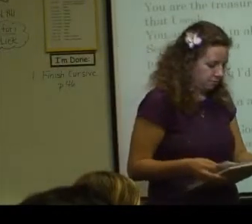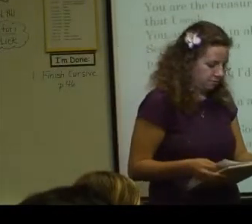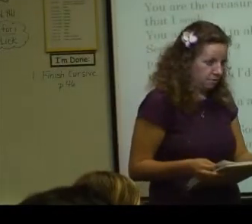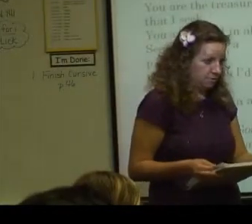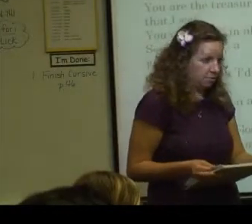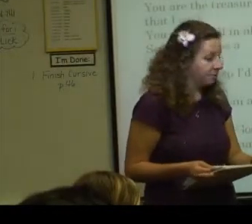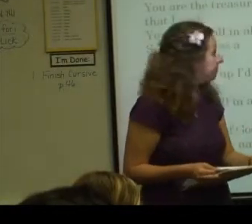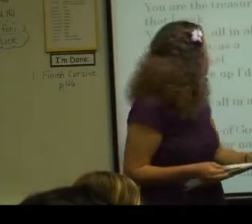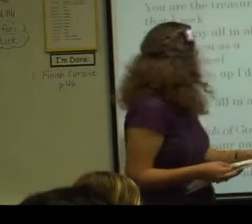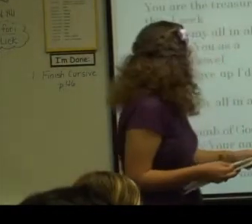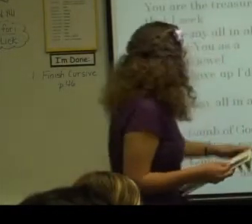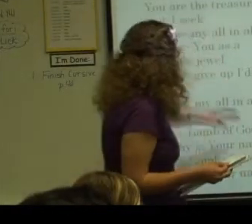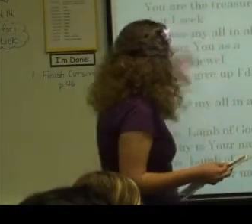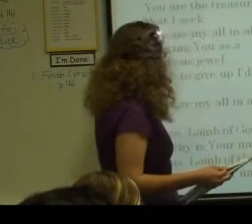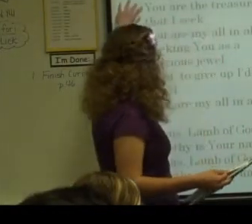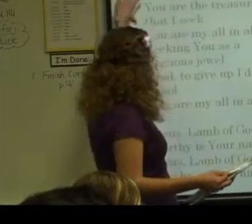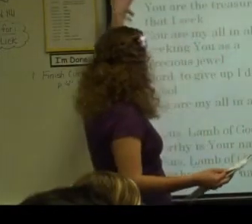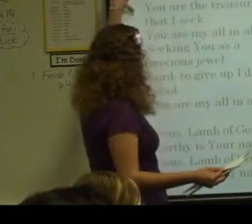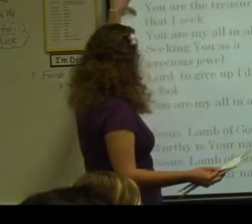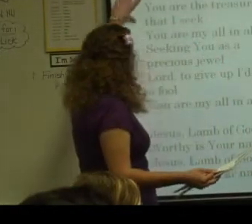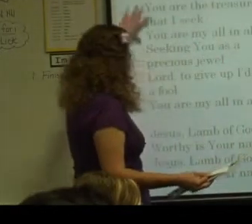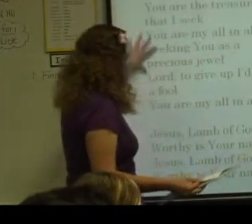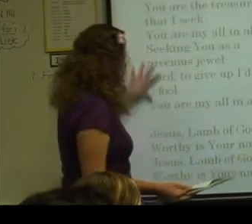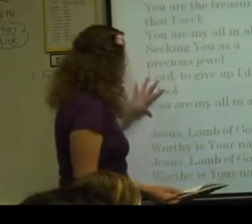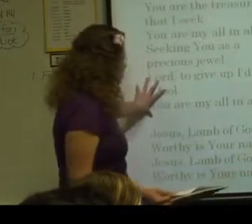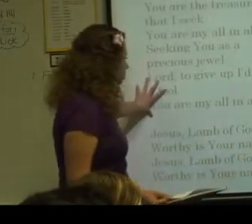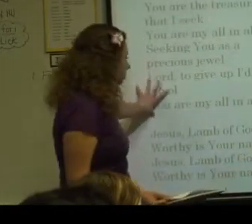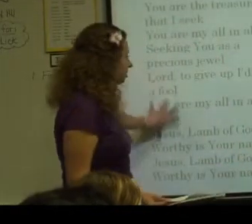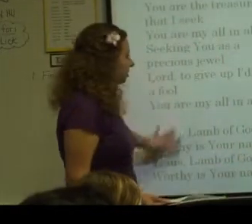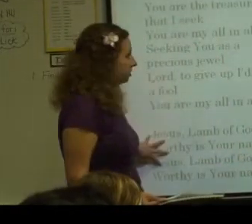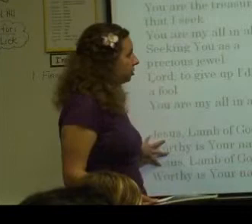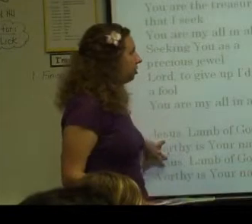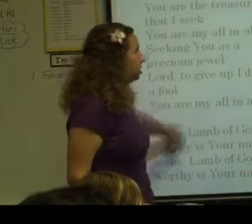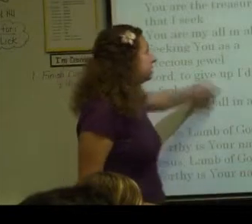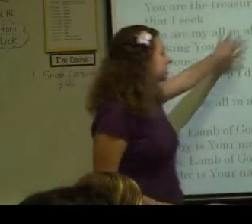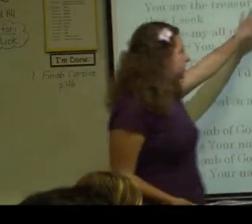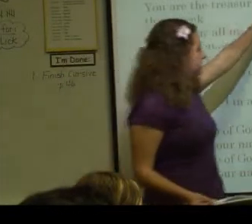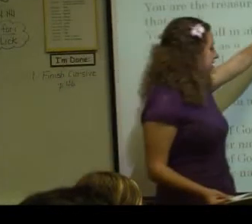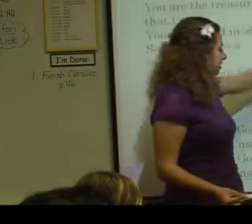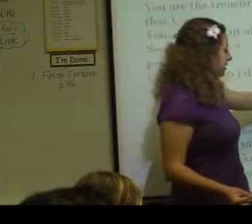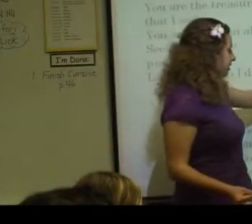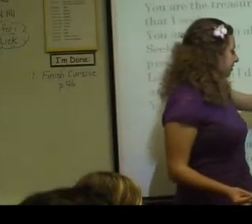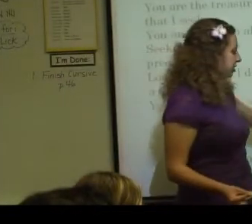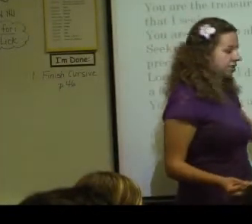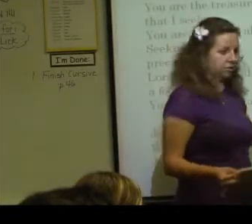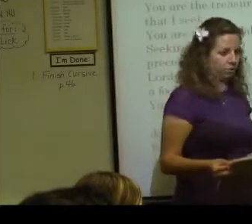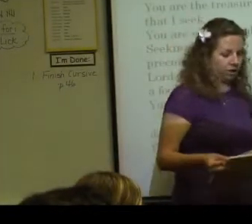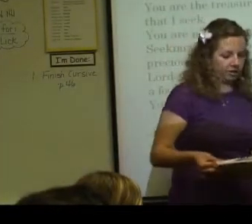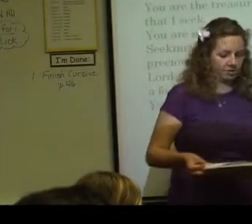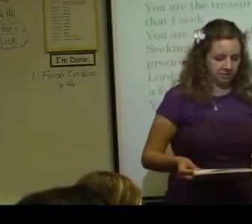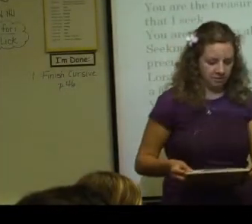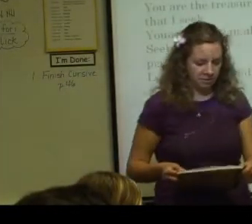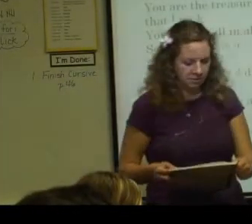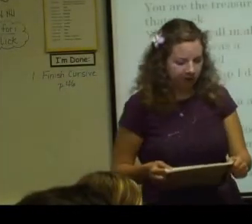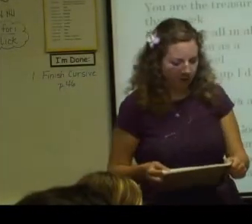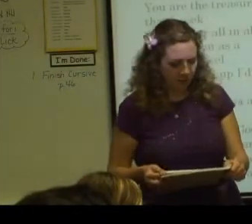time. So this is going to be the first verse, the chorus, the 2nd verse, and the chorus.